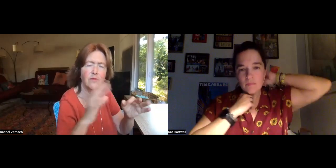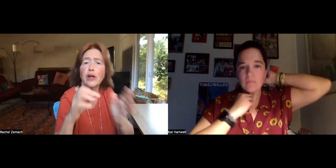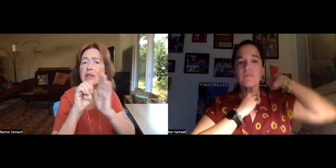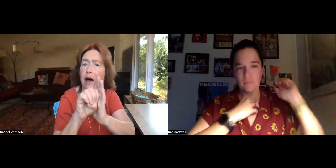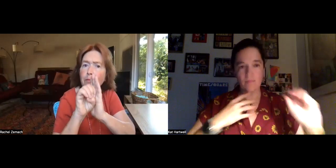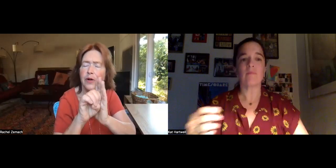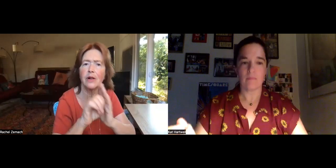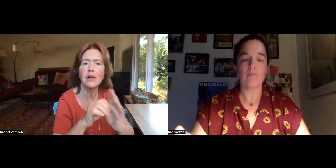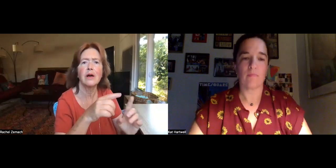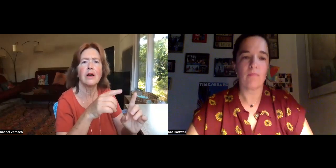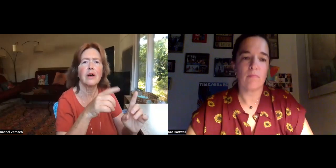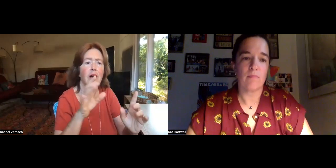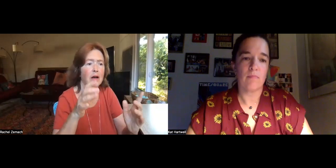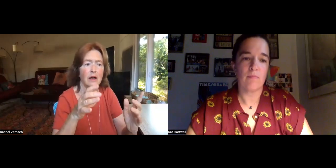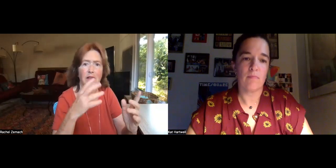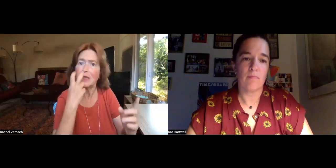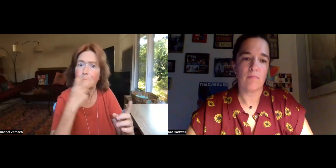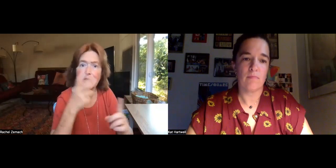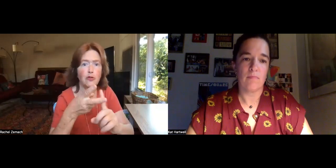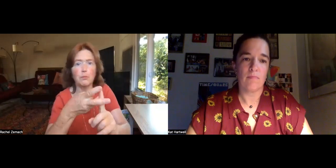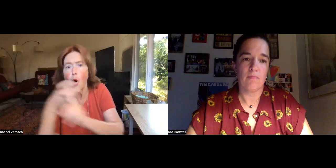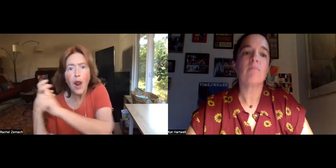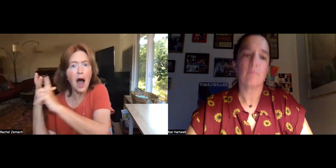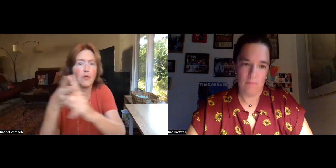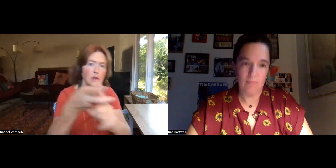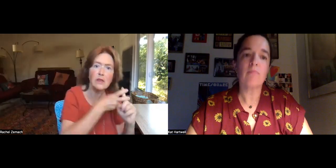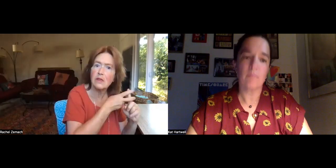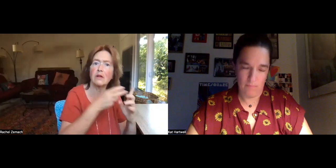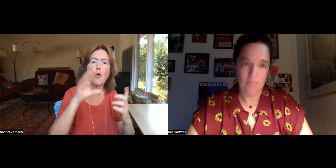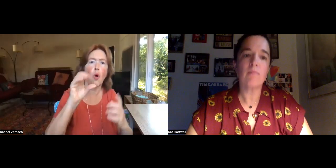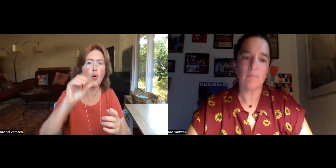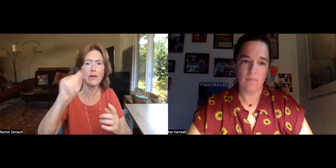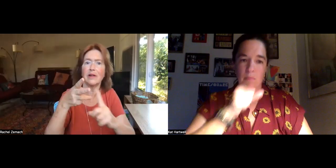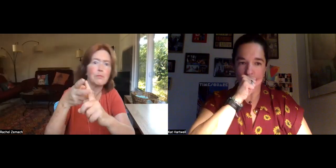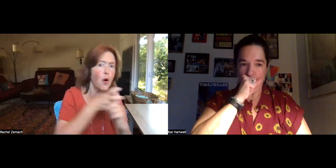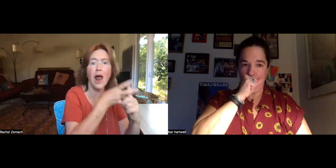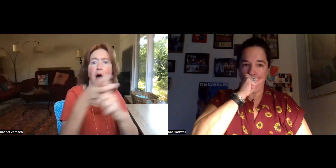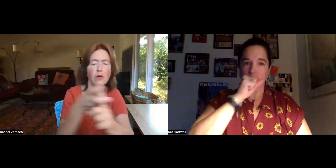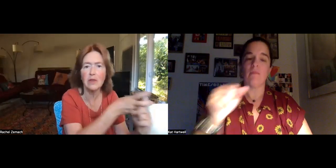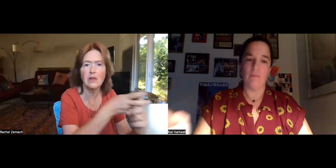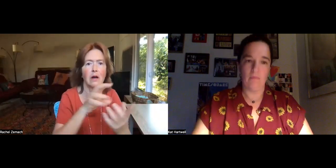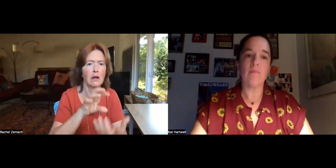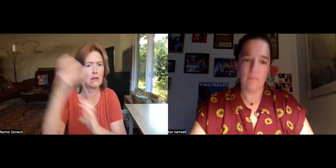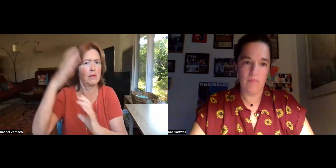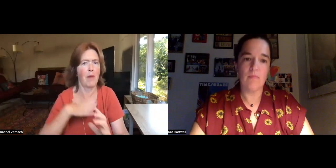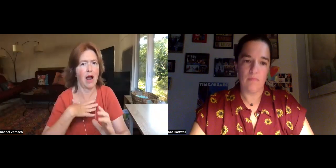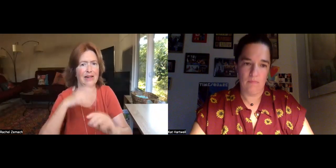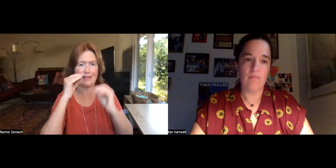for example, speech pull out, OT pull out my